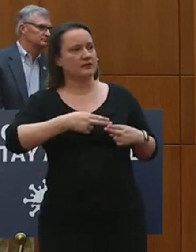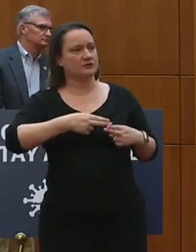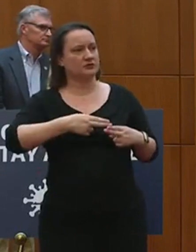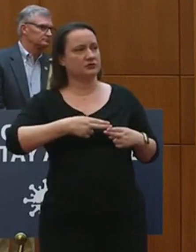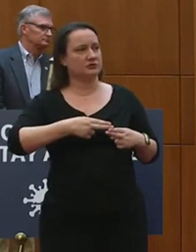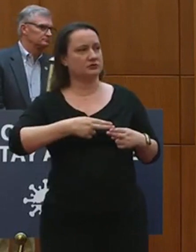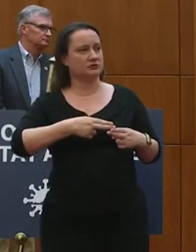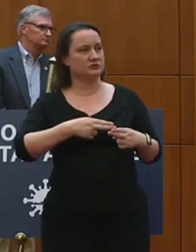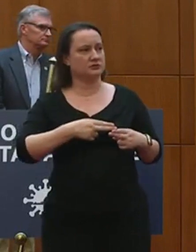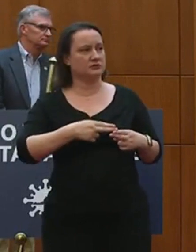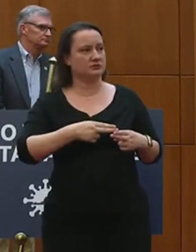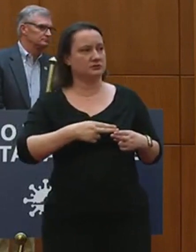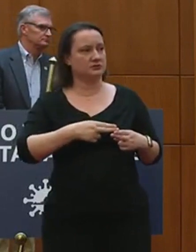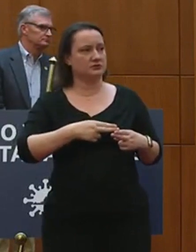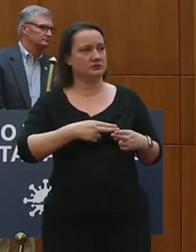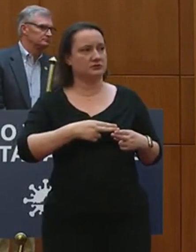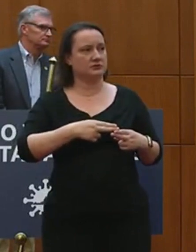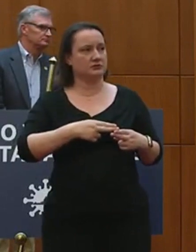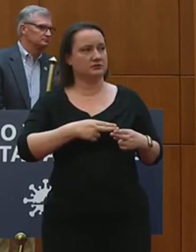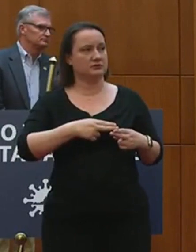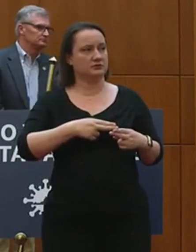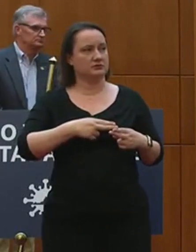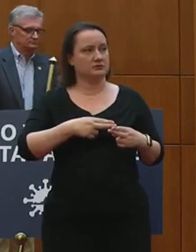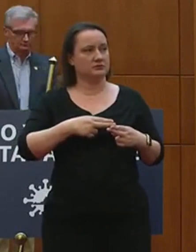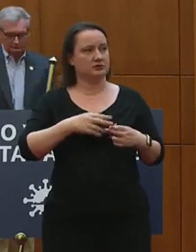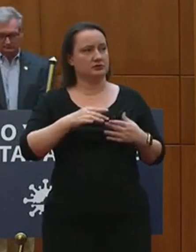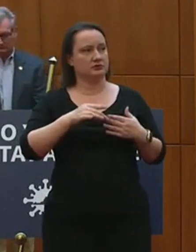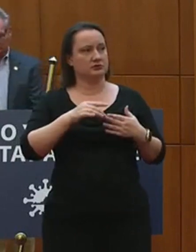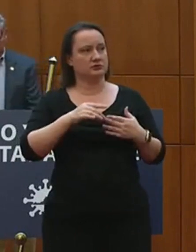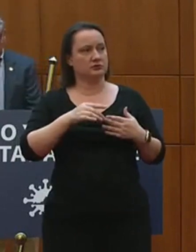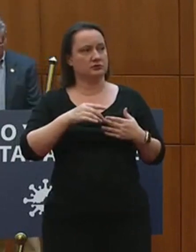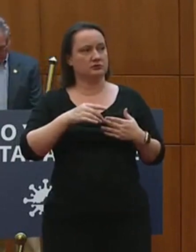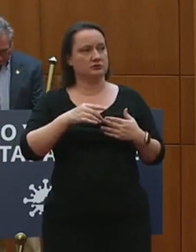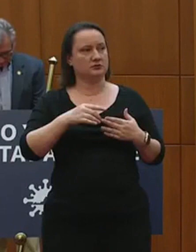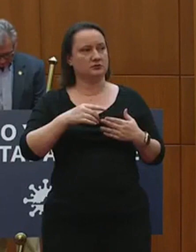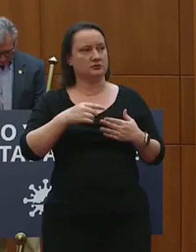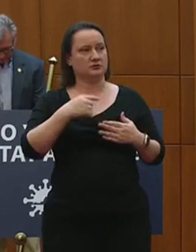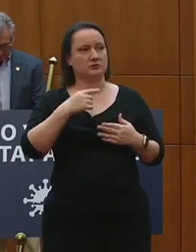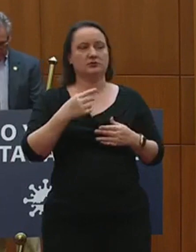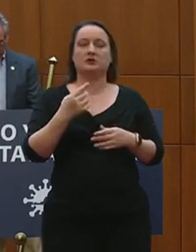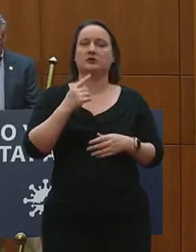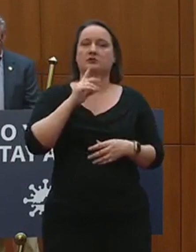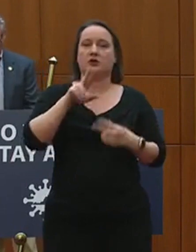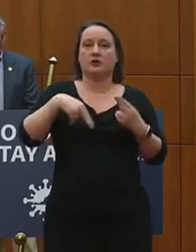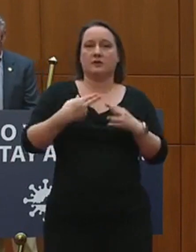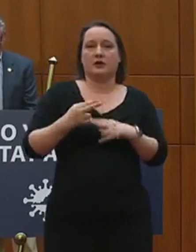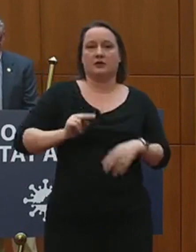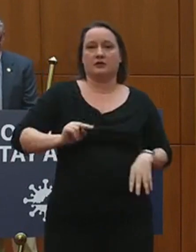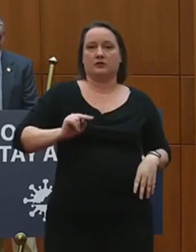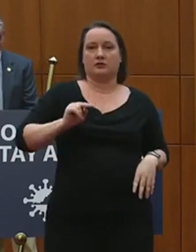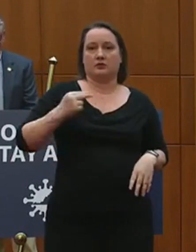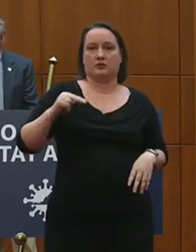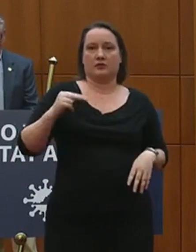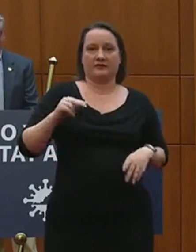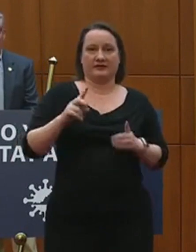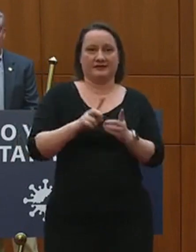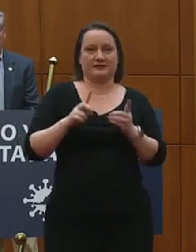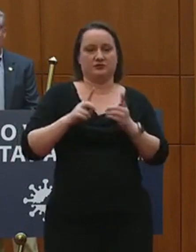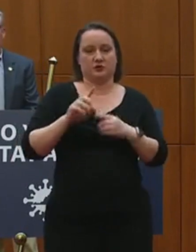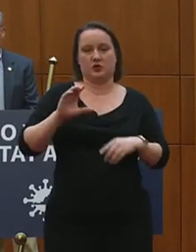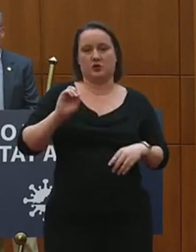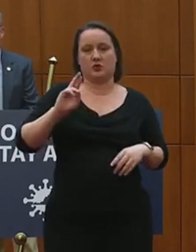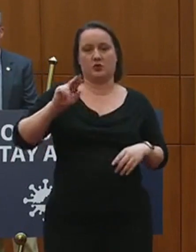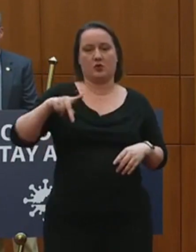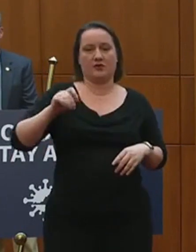directing I believe it was the Norfolk District Army Corps of Engineer to evaluate existing facilities as temporary hospital sites. Yes.